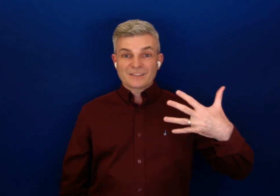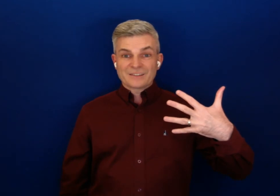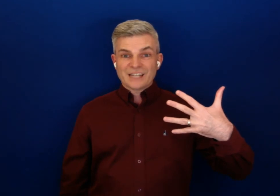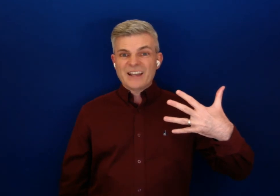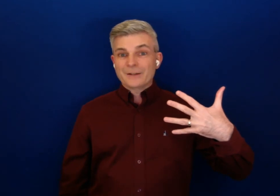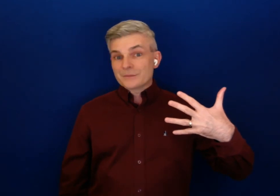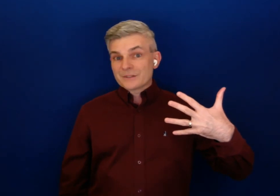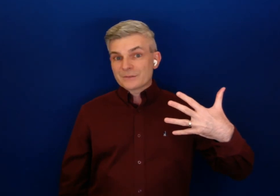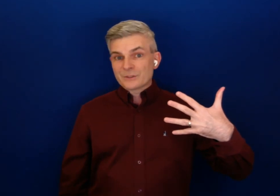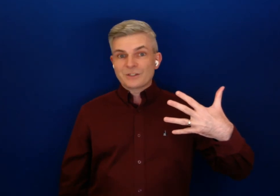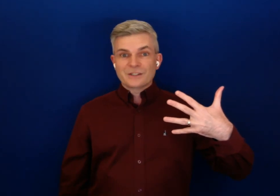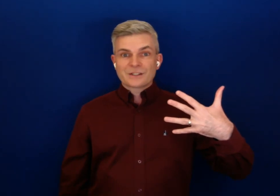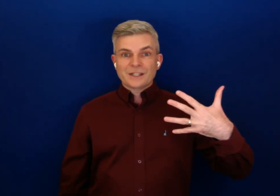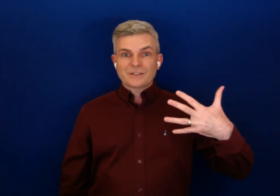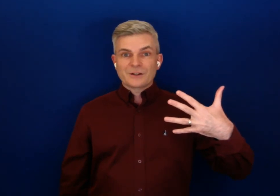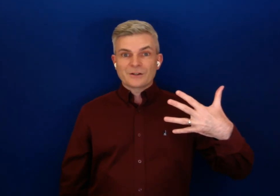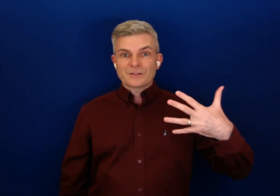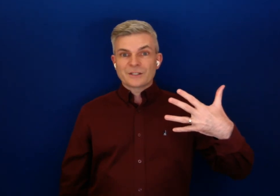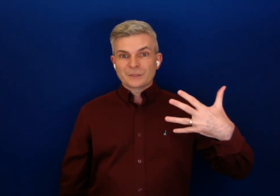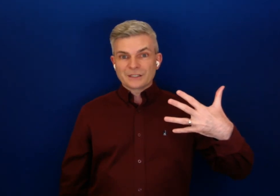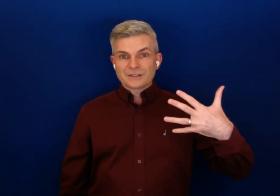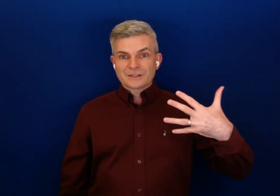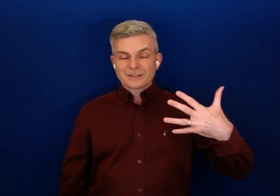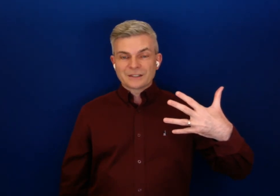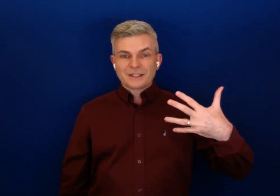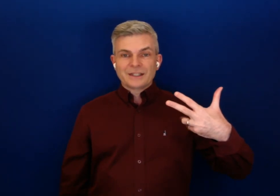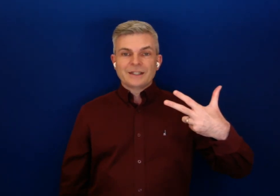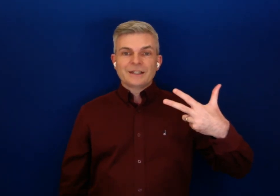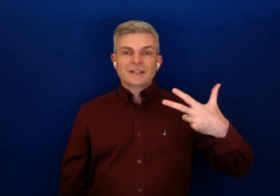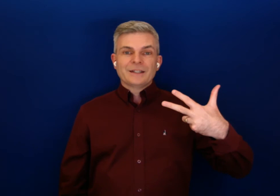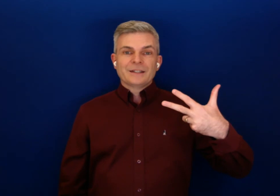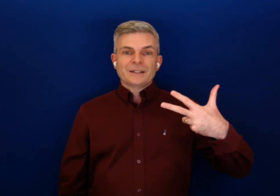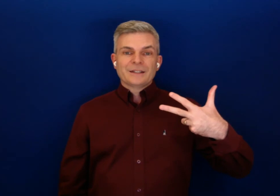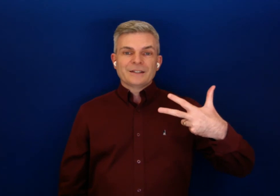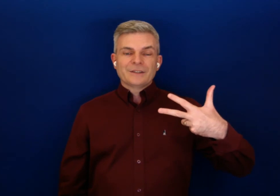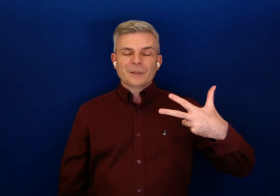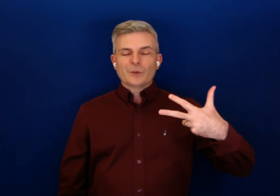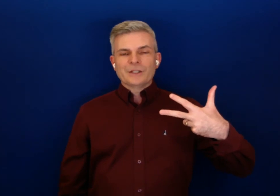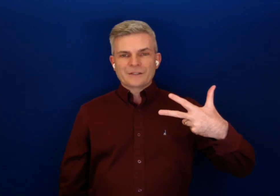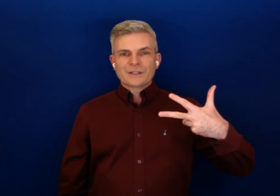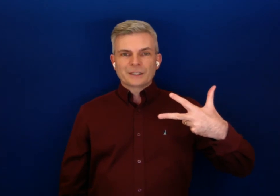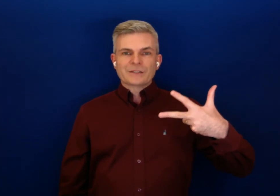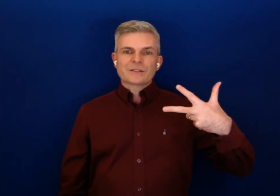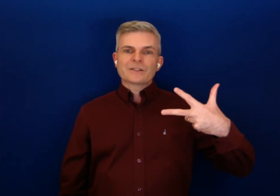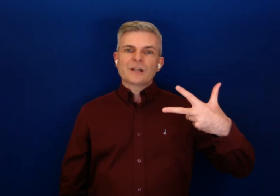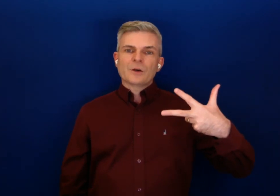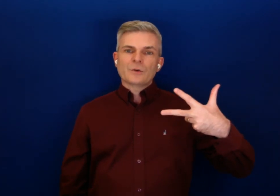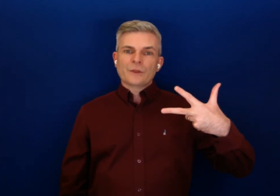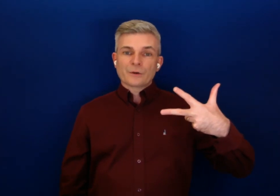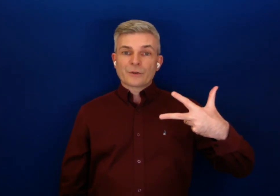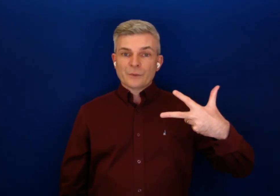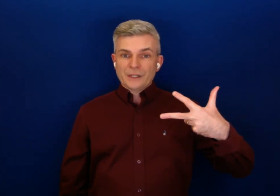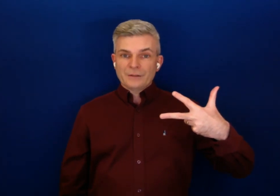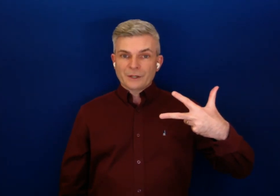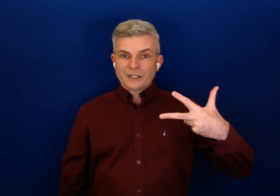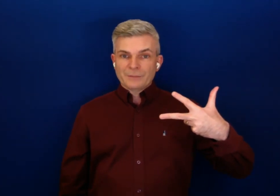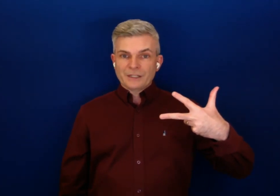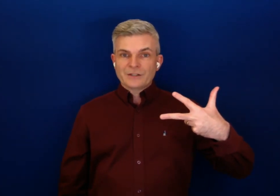things, items, which in this case are siblings. The number is siblings. So there are three, right? Because